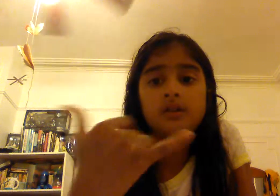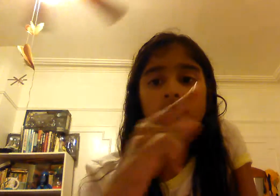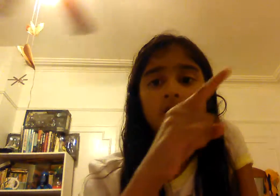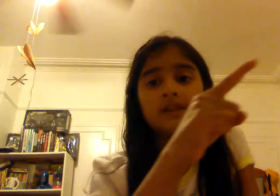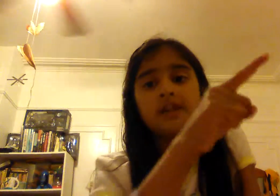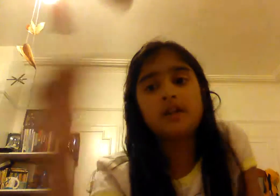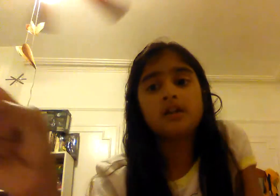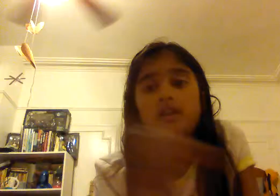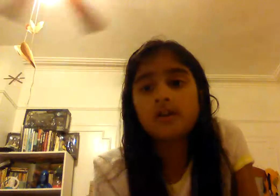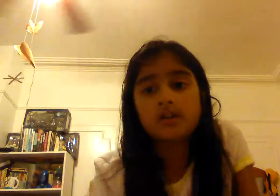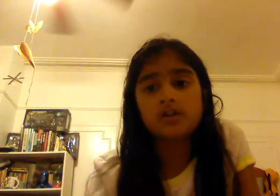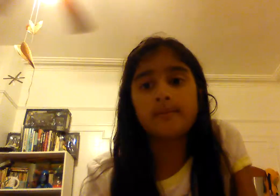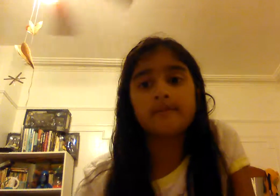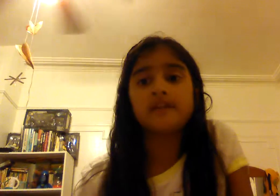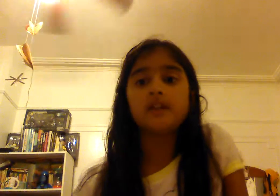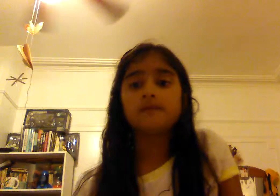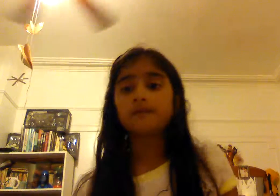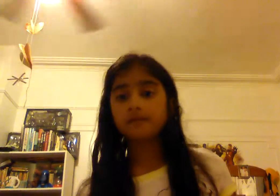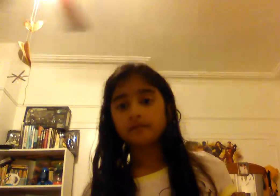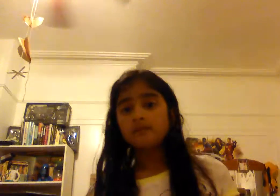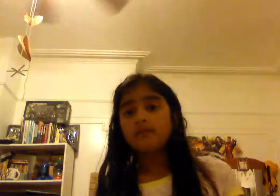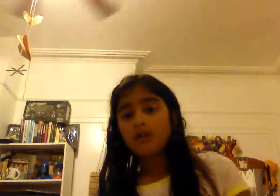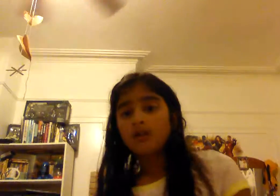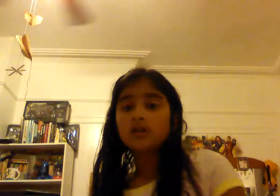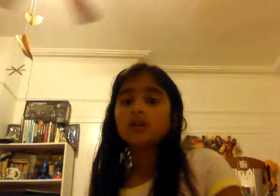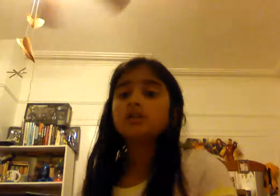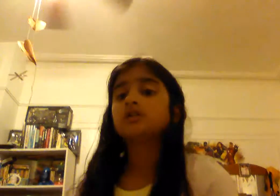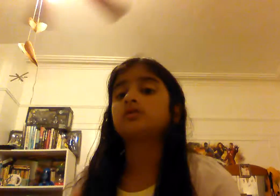and Z is the shape of Z, so,